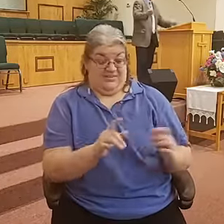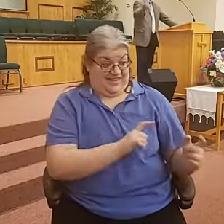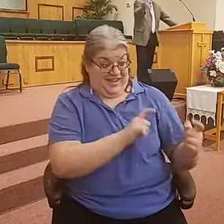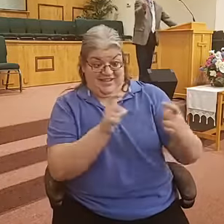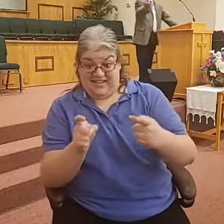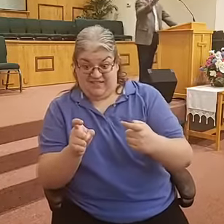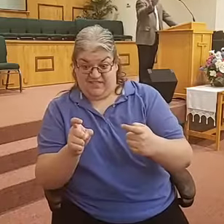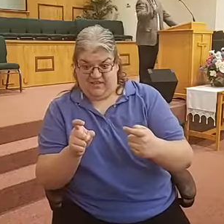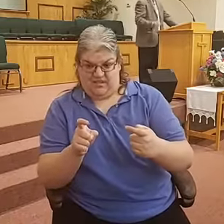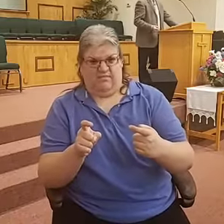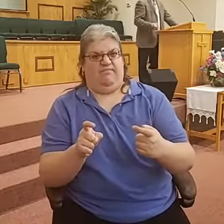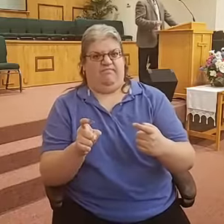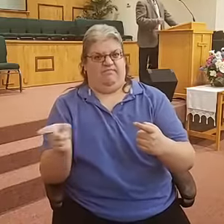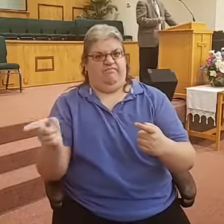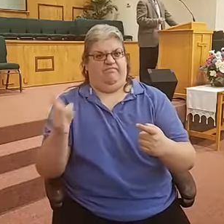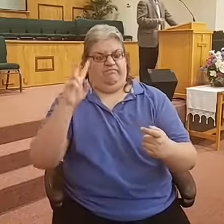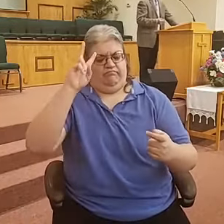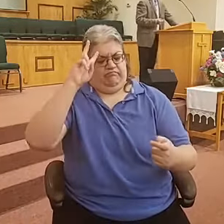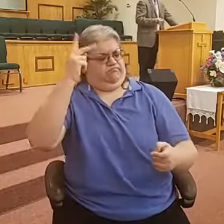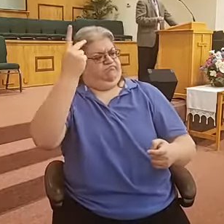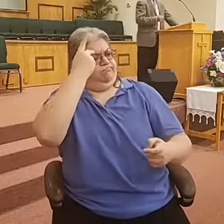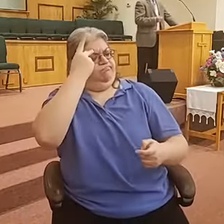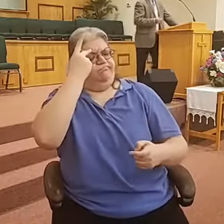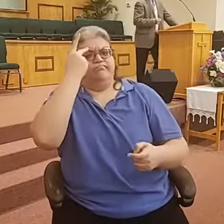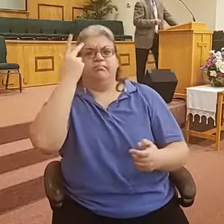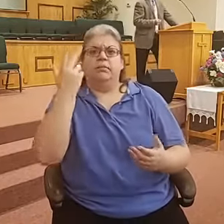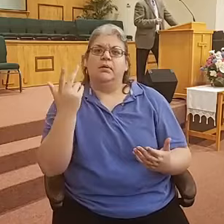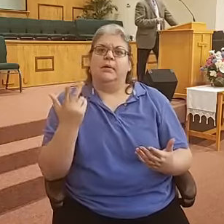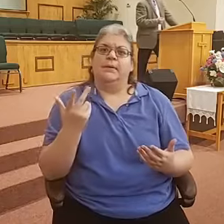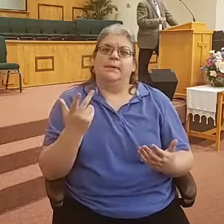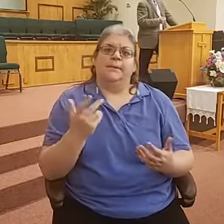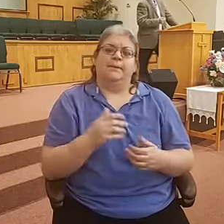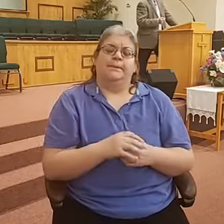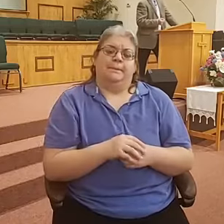And no doubt, some people, even maybe in their physical abilities,